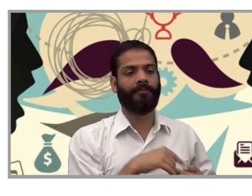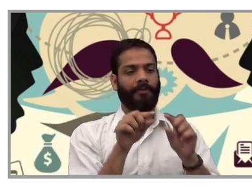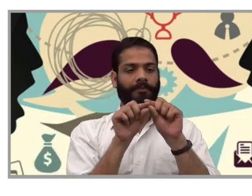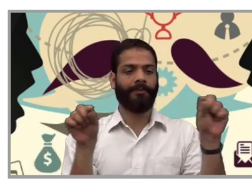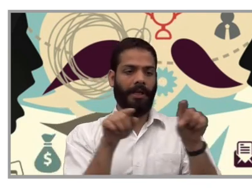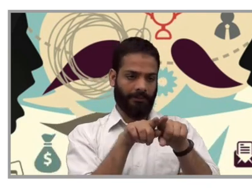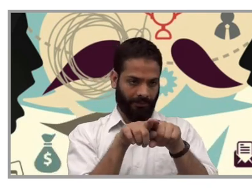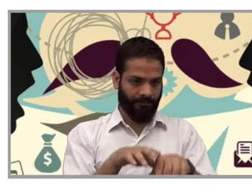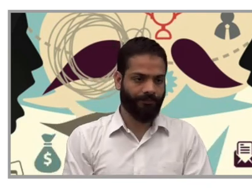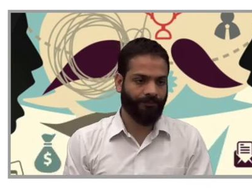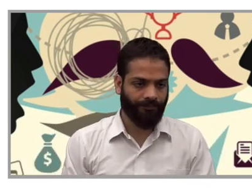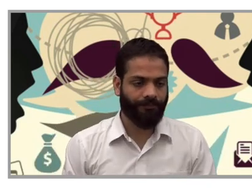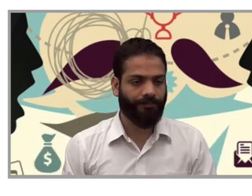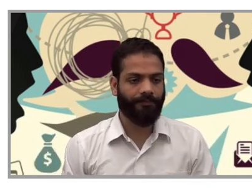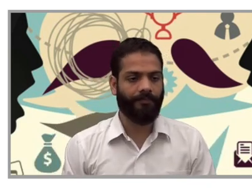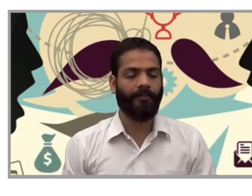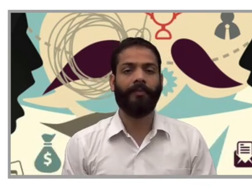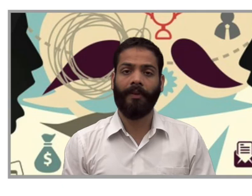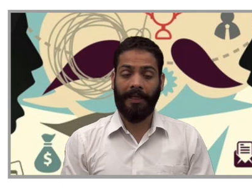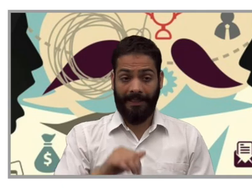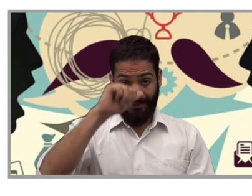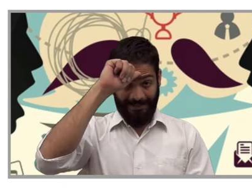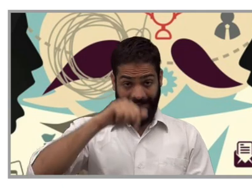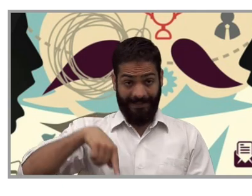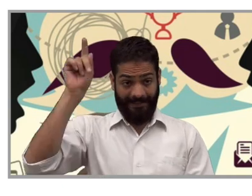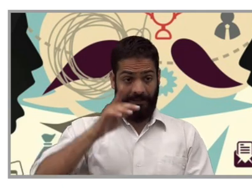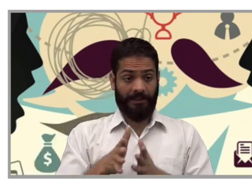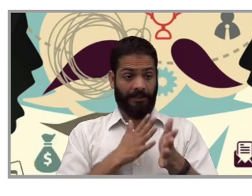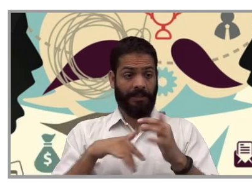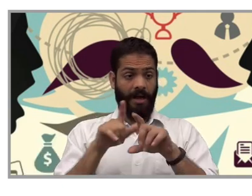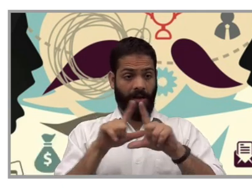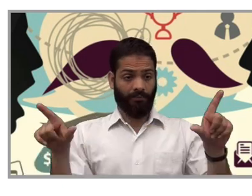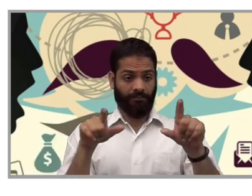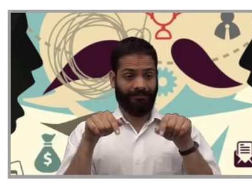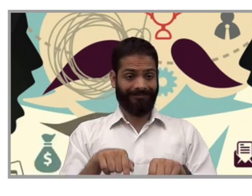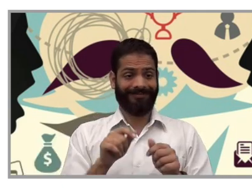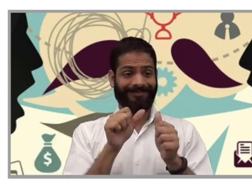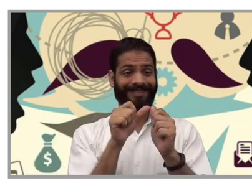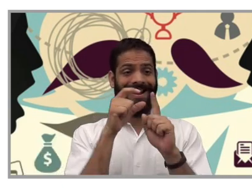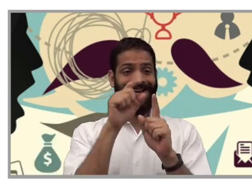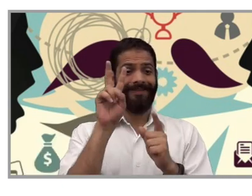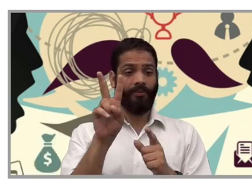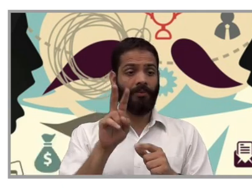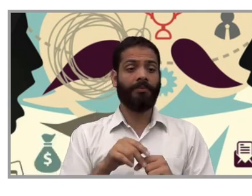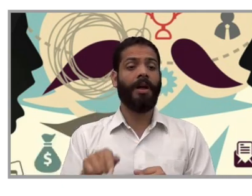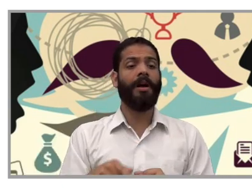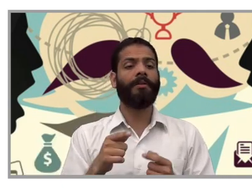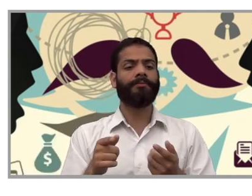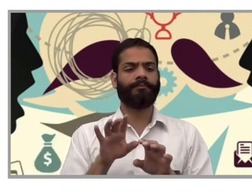This can be signed as classifier for handle bag, handle box,